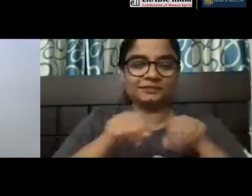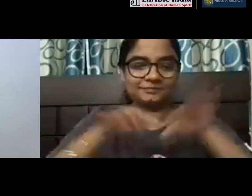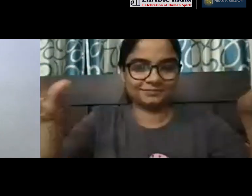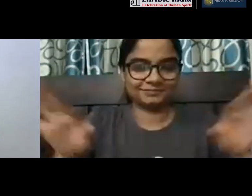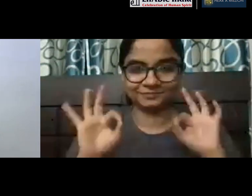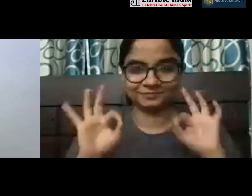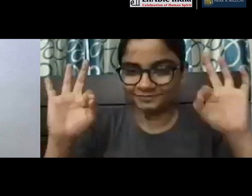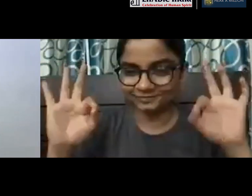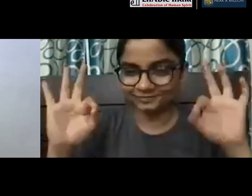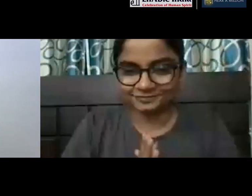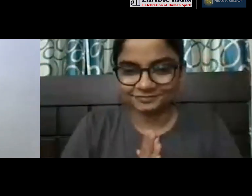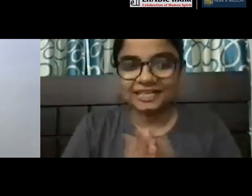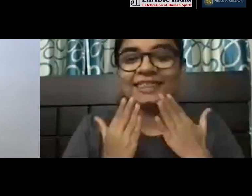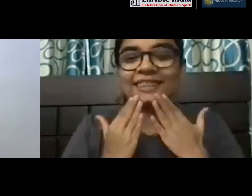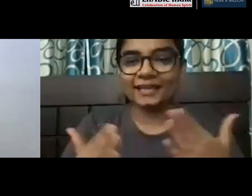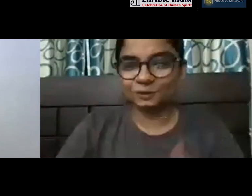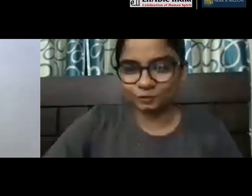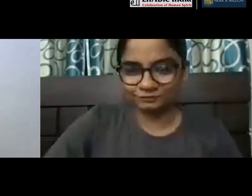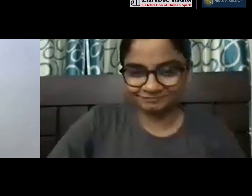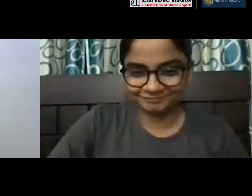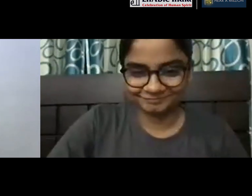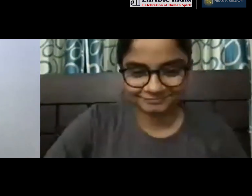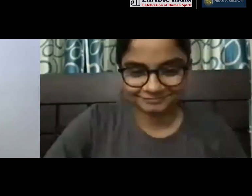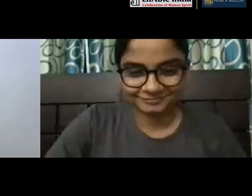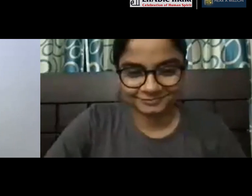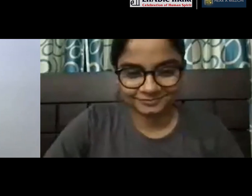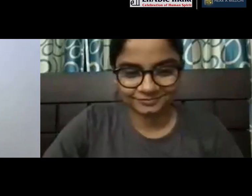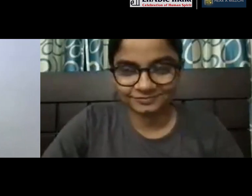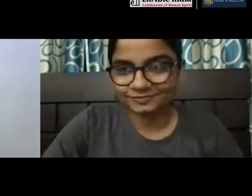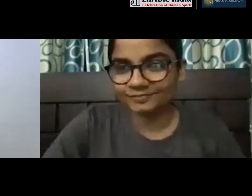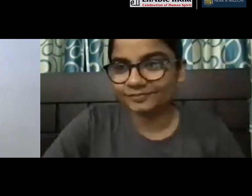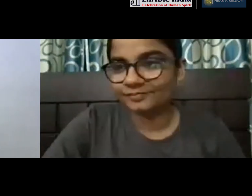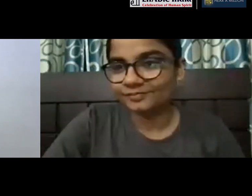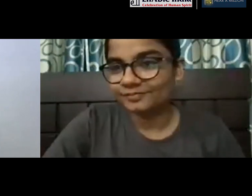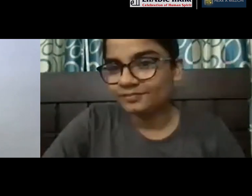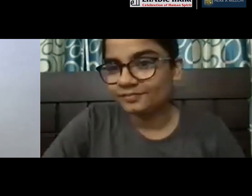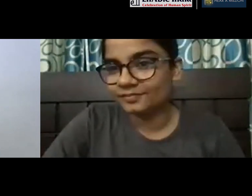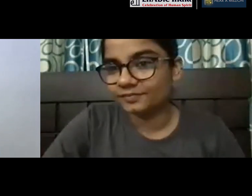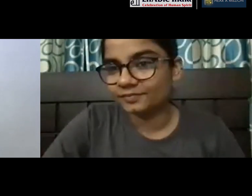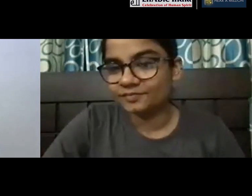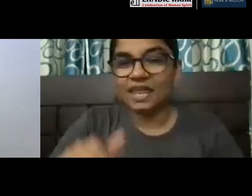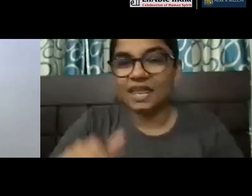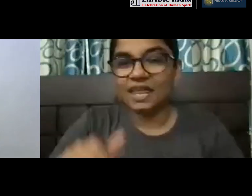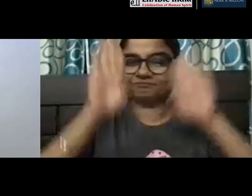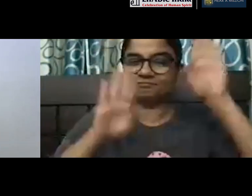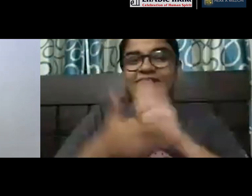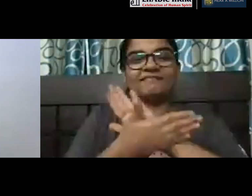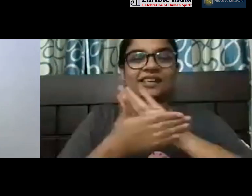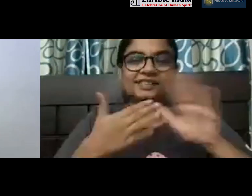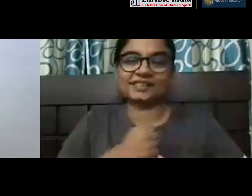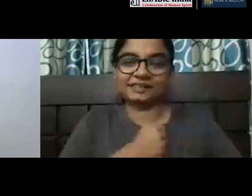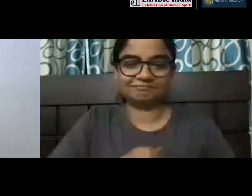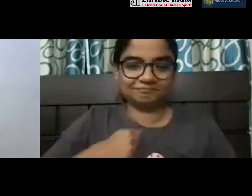session with doctor once again. So thank you everyone. Please fill it up. Please fill it up.